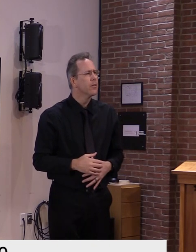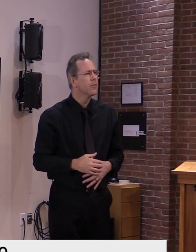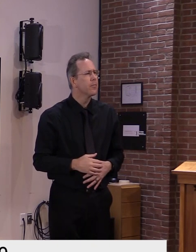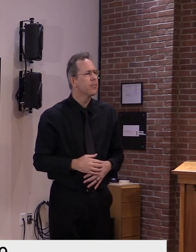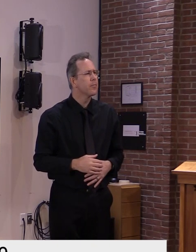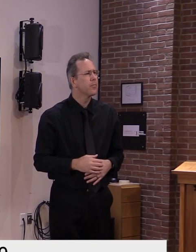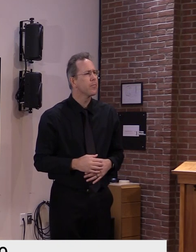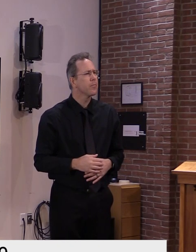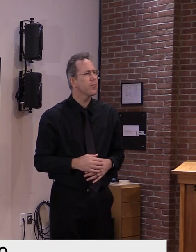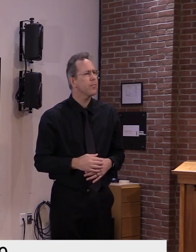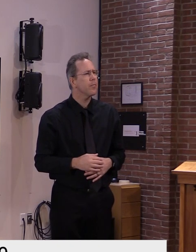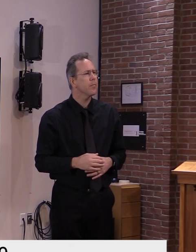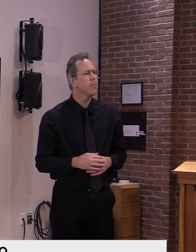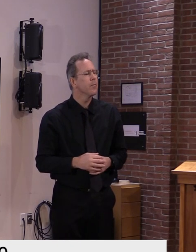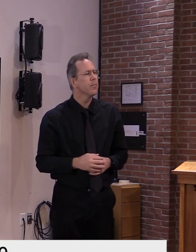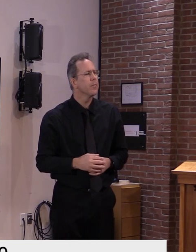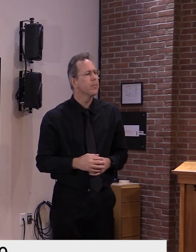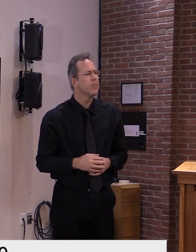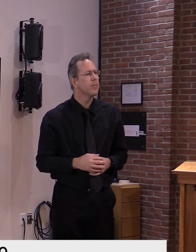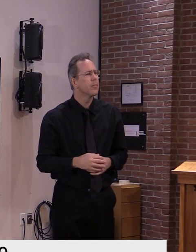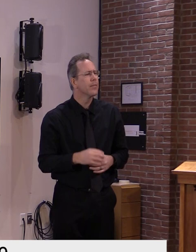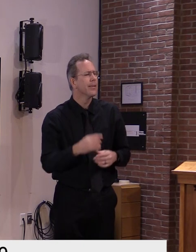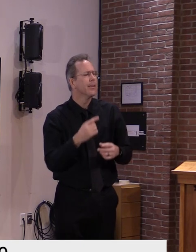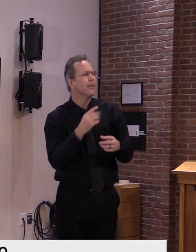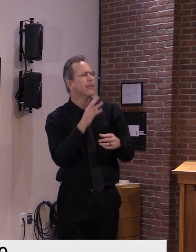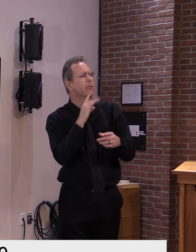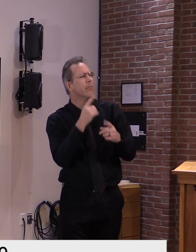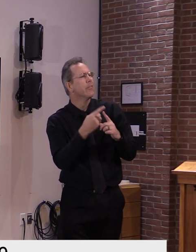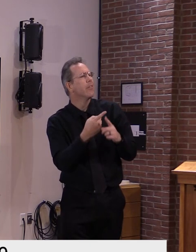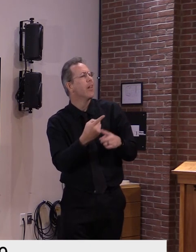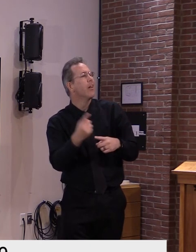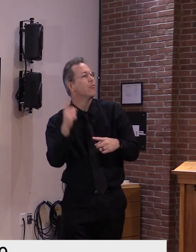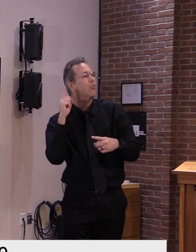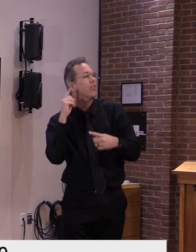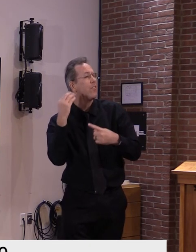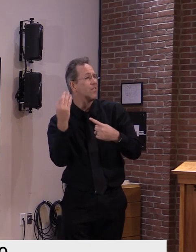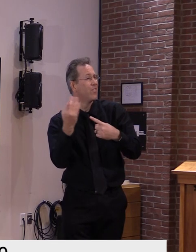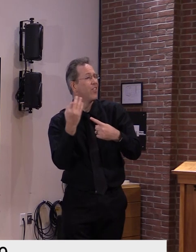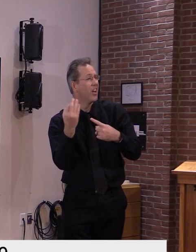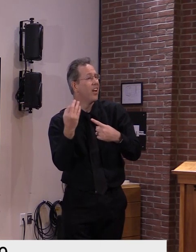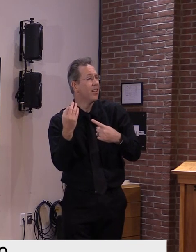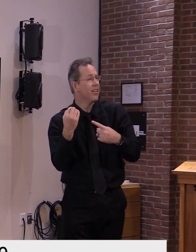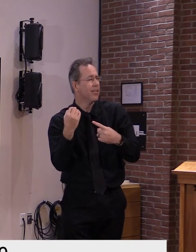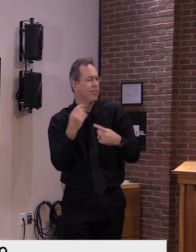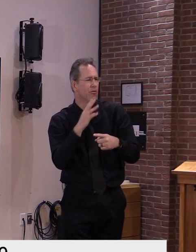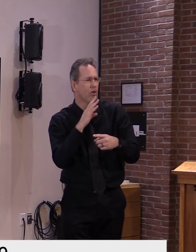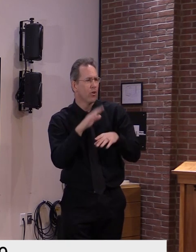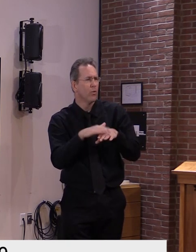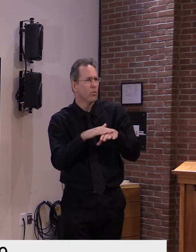about where things stand with getting